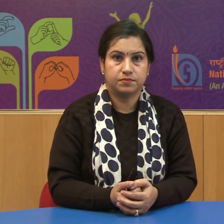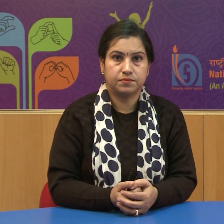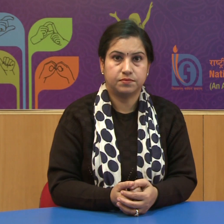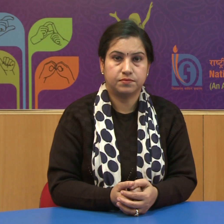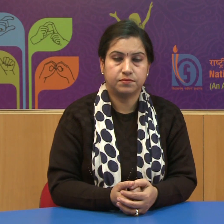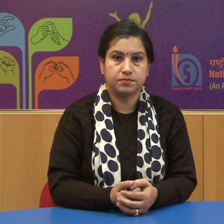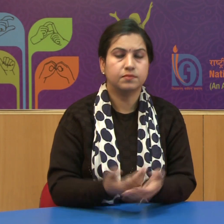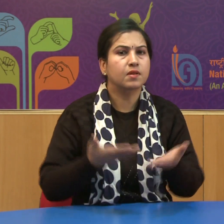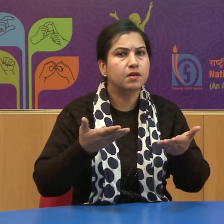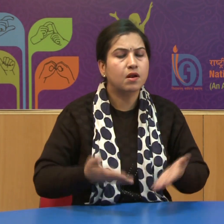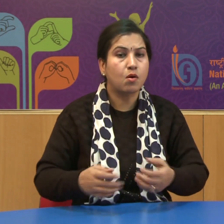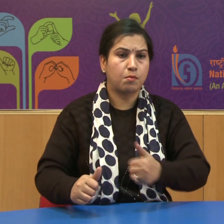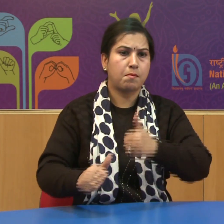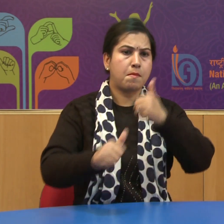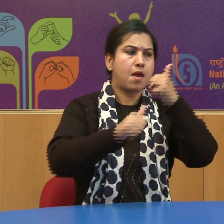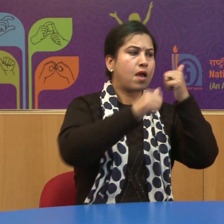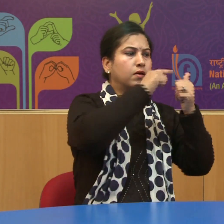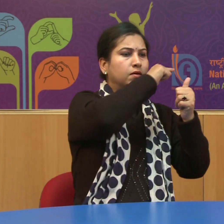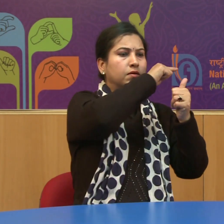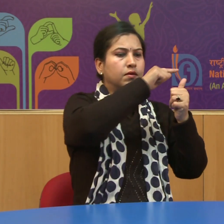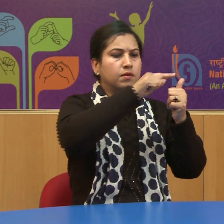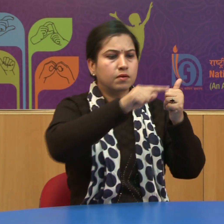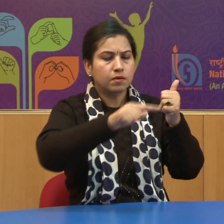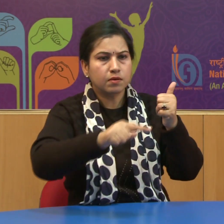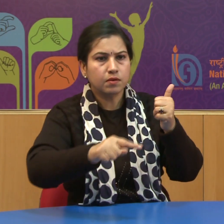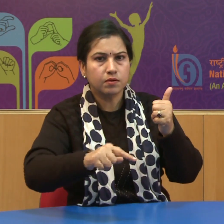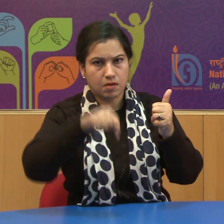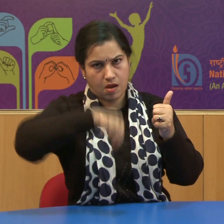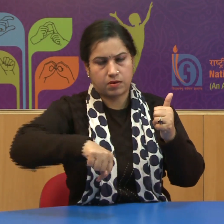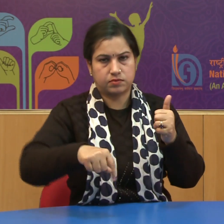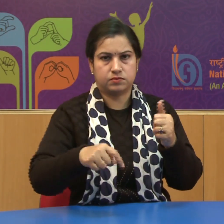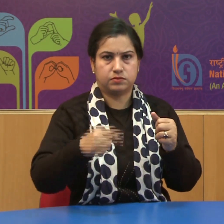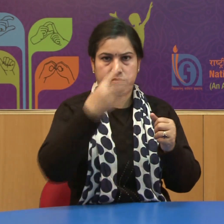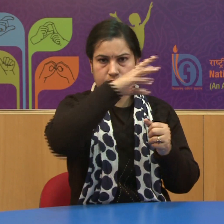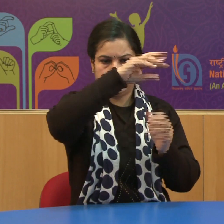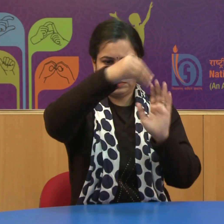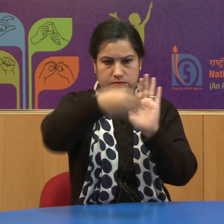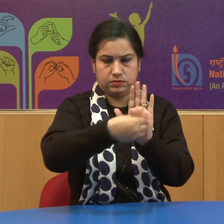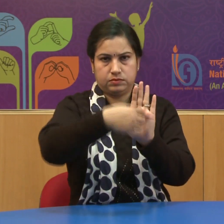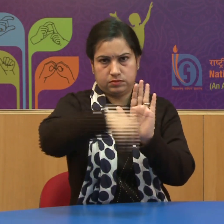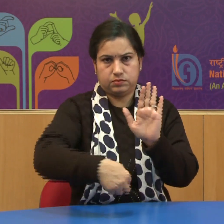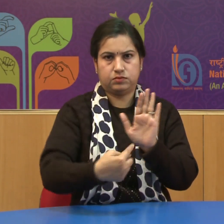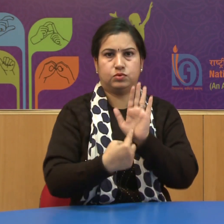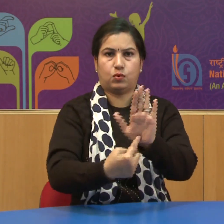let us quickly revise what we have learnt in this session till now.